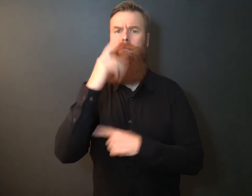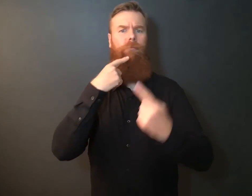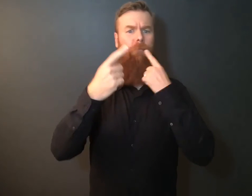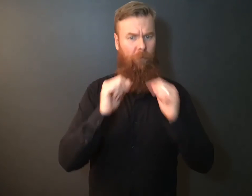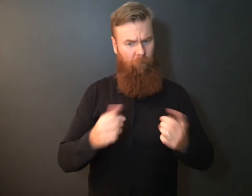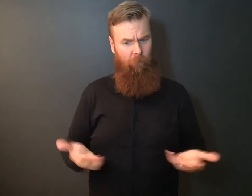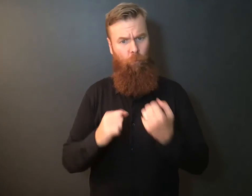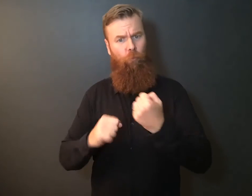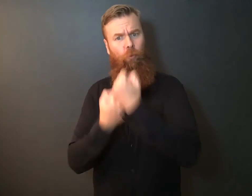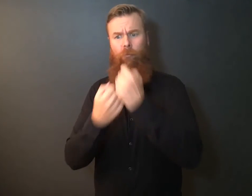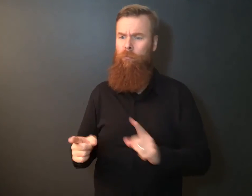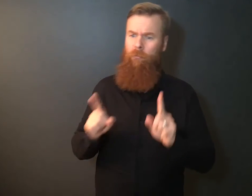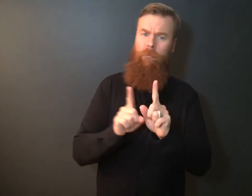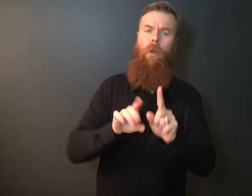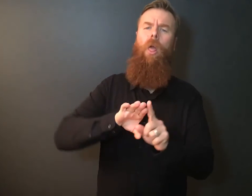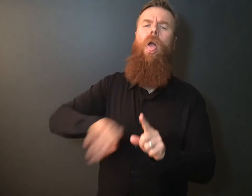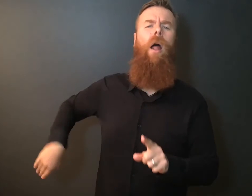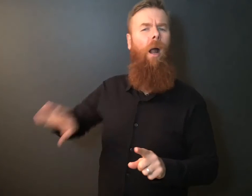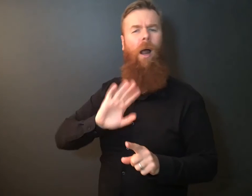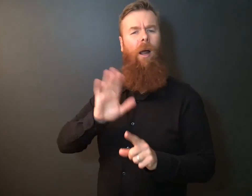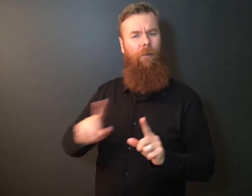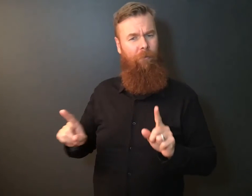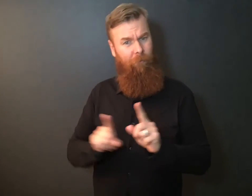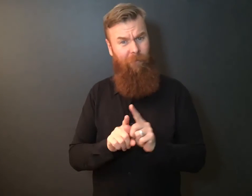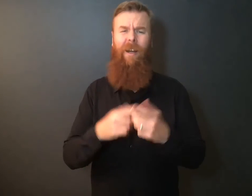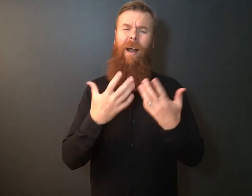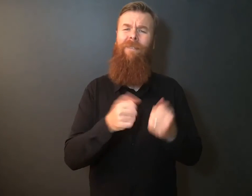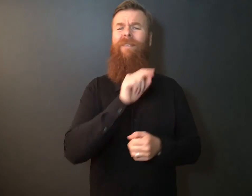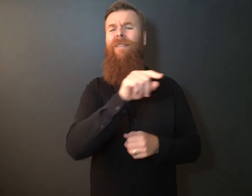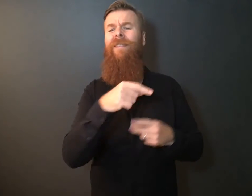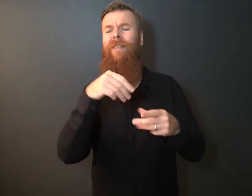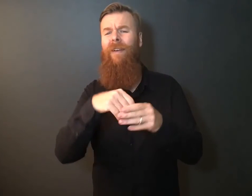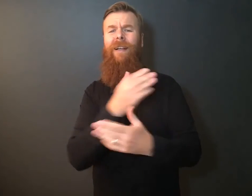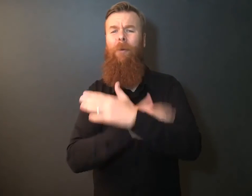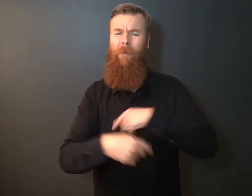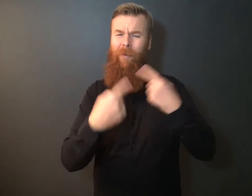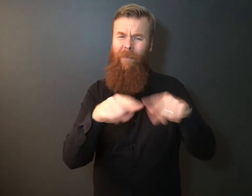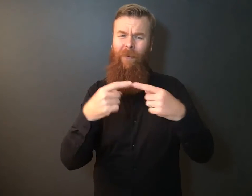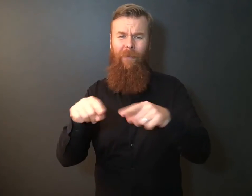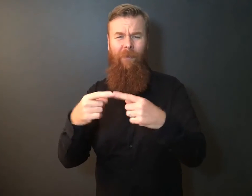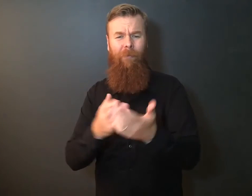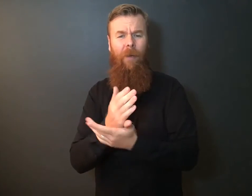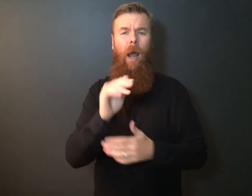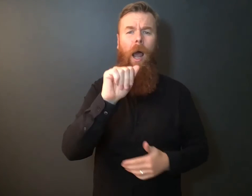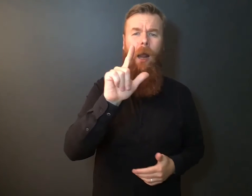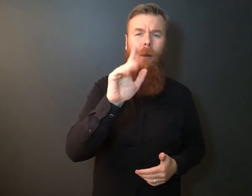with albinism and other physical disabilities. Thank you so much, Mani, for this